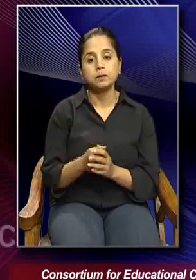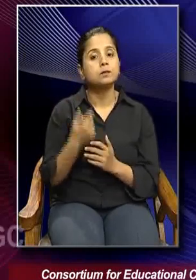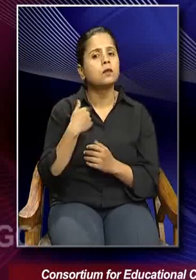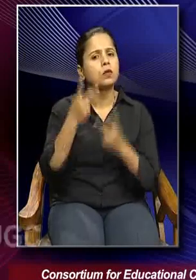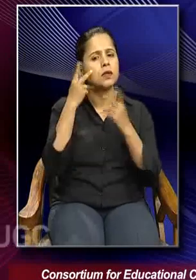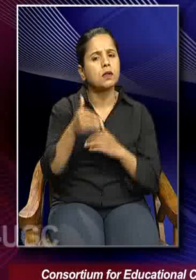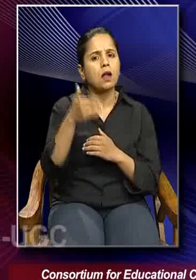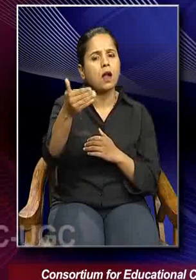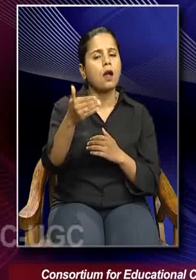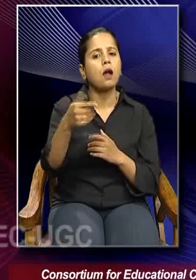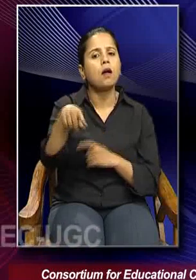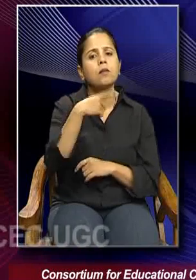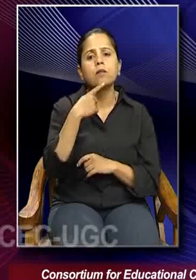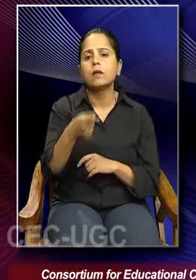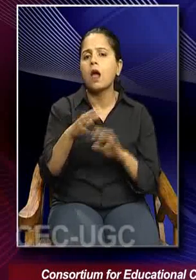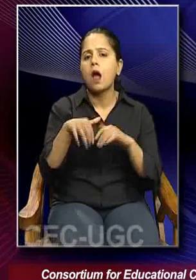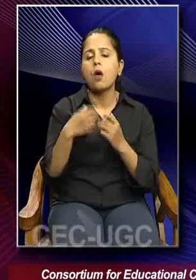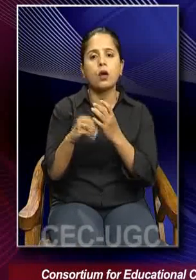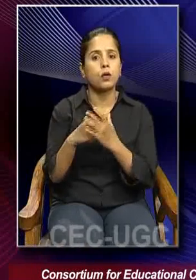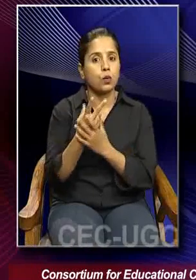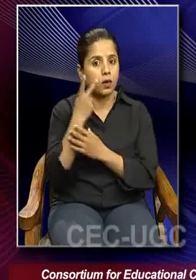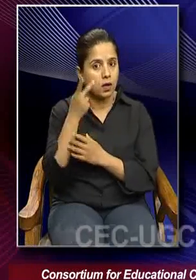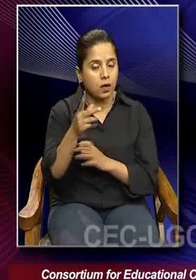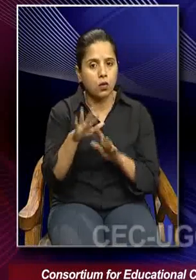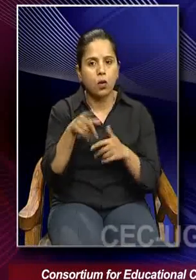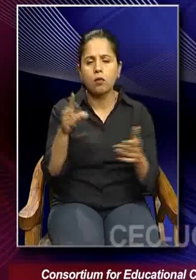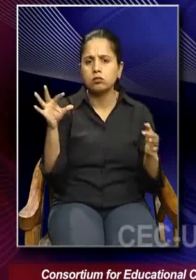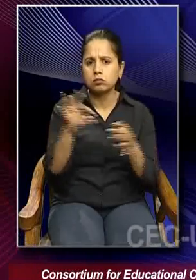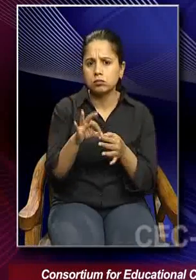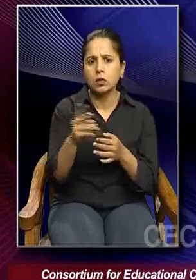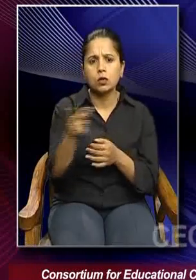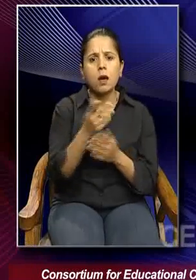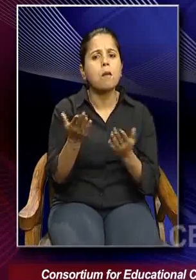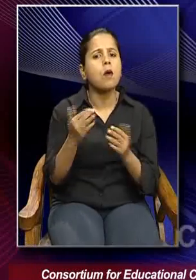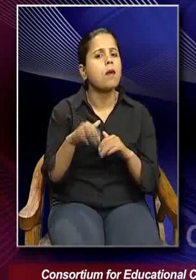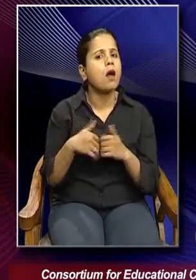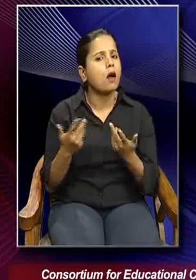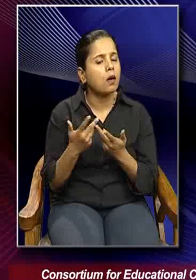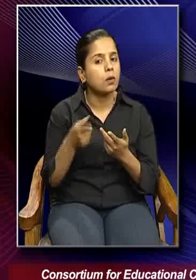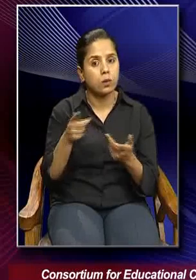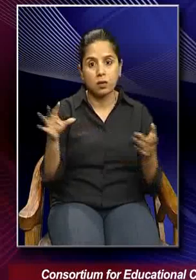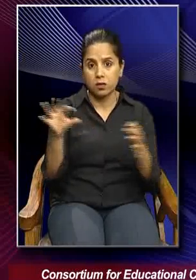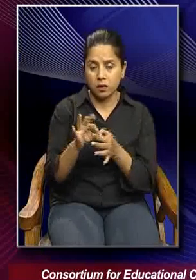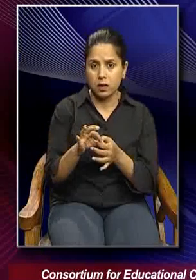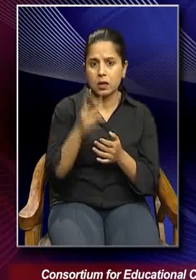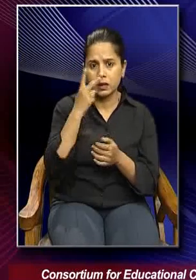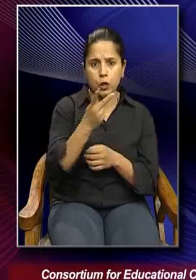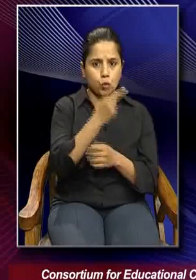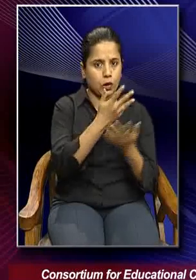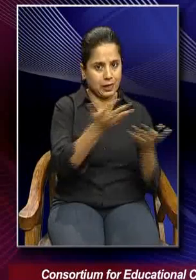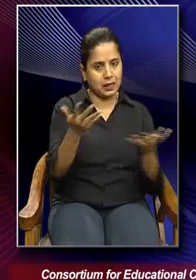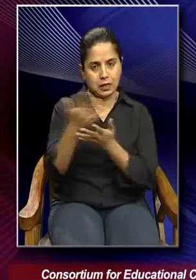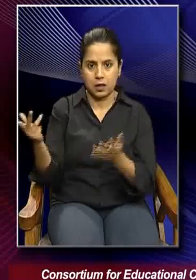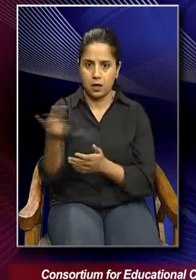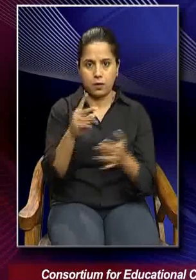that how this evolution, or how is this contact actually possible, this contact between two things which